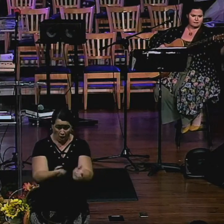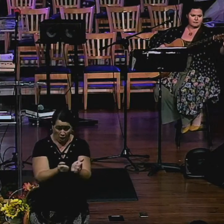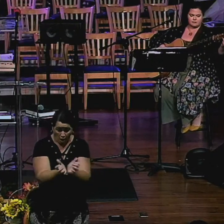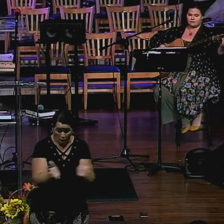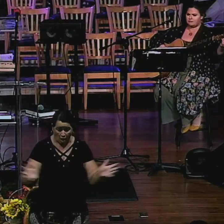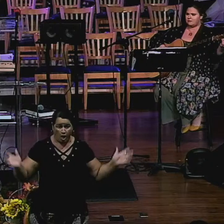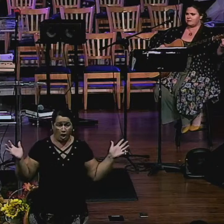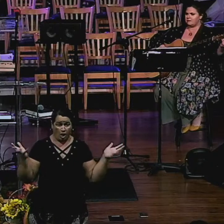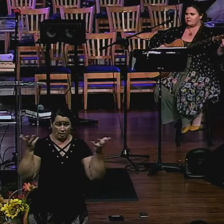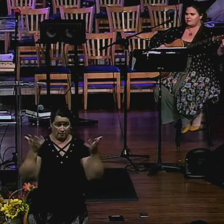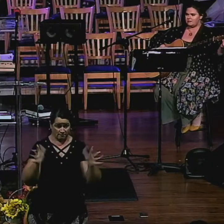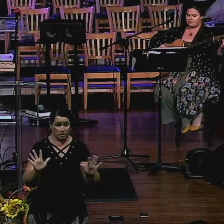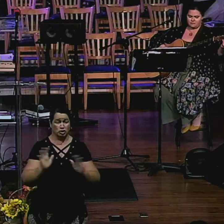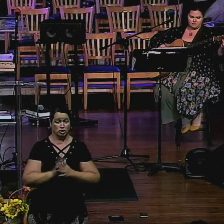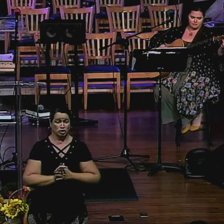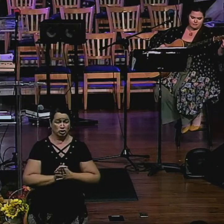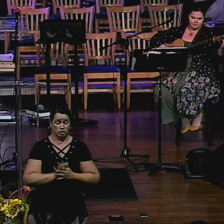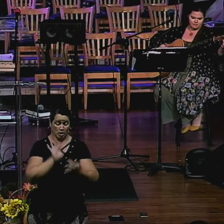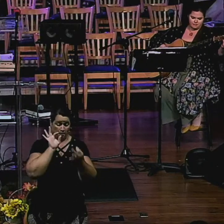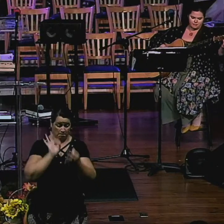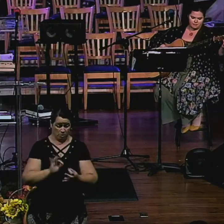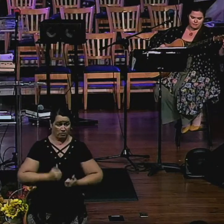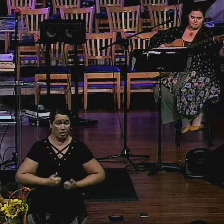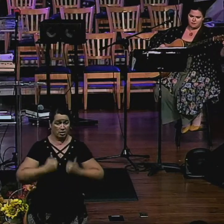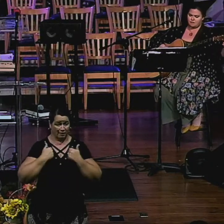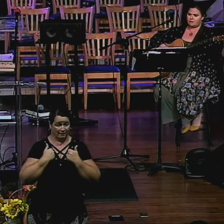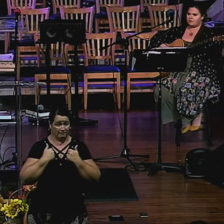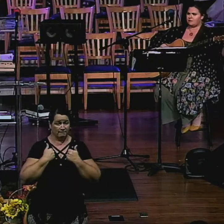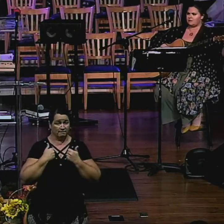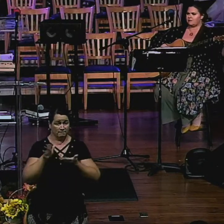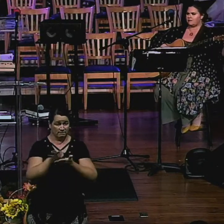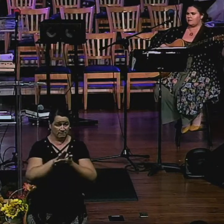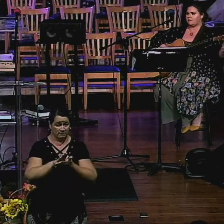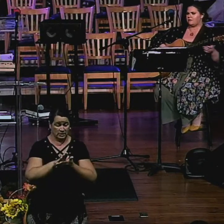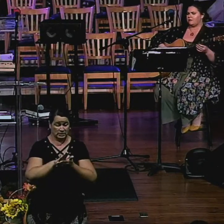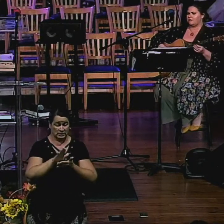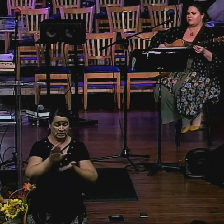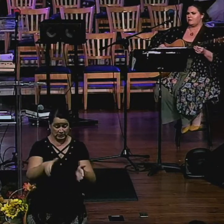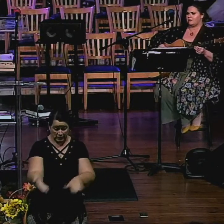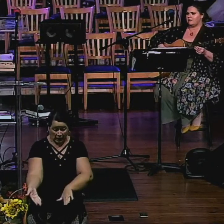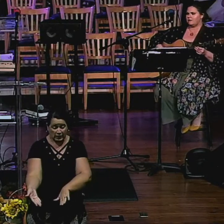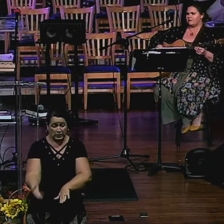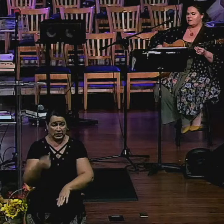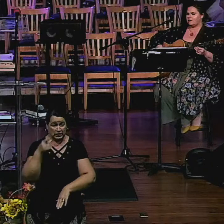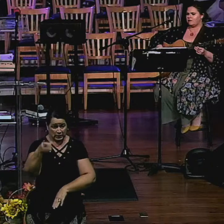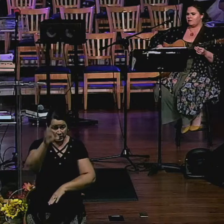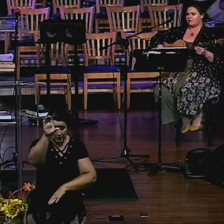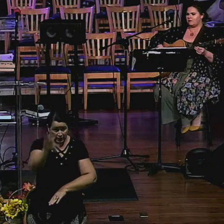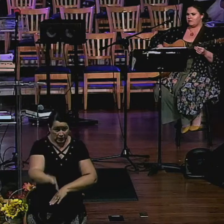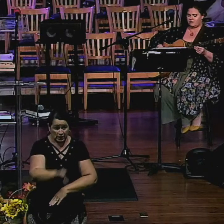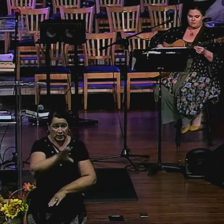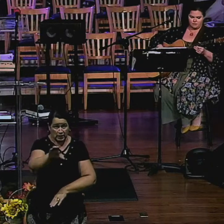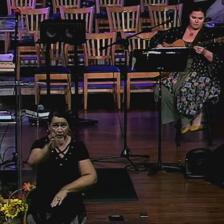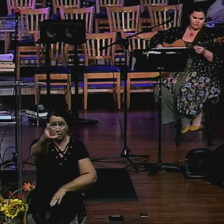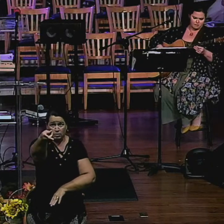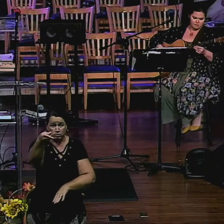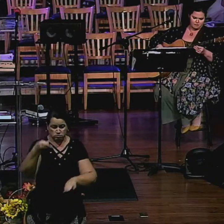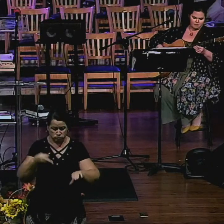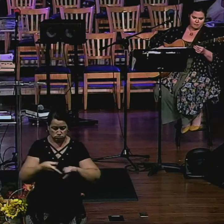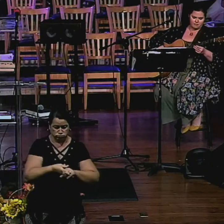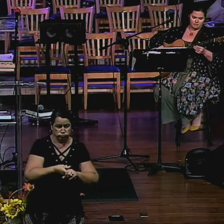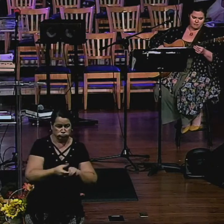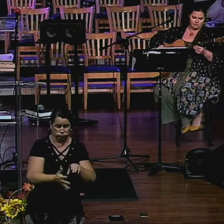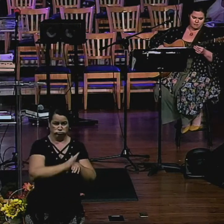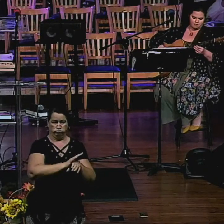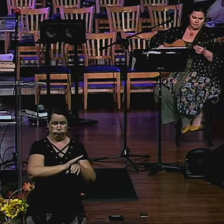his incarnation, his perfect life, his atoning death, his actual dead body buried, his